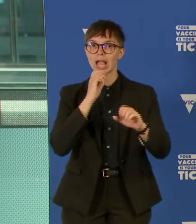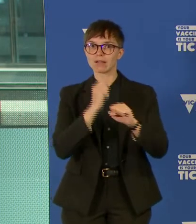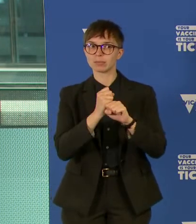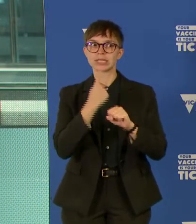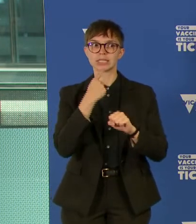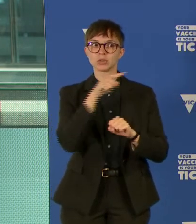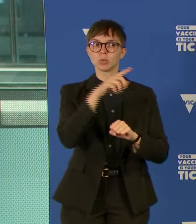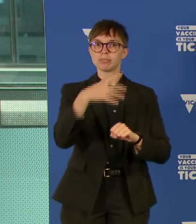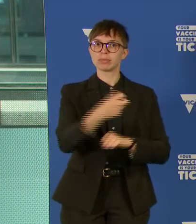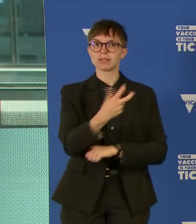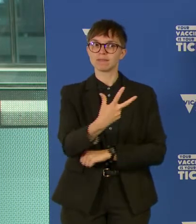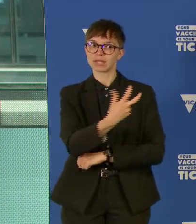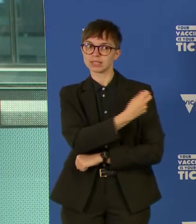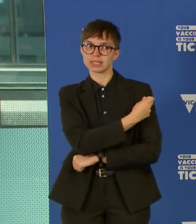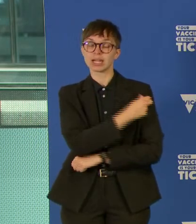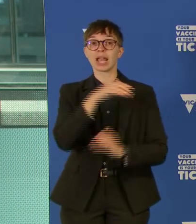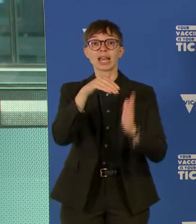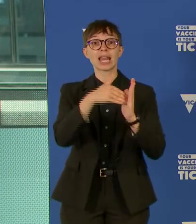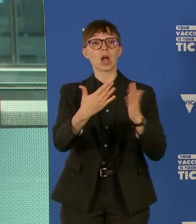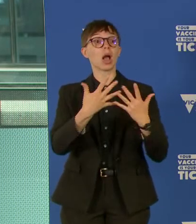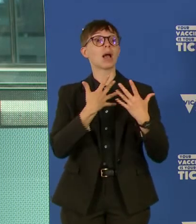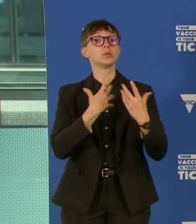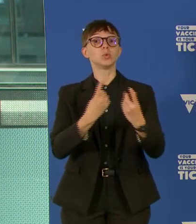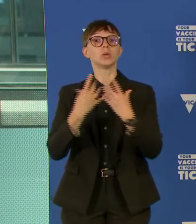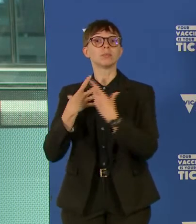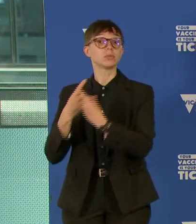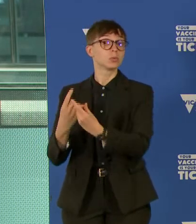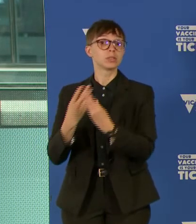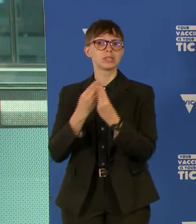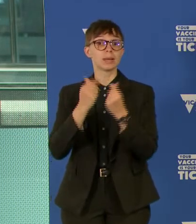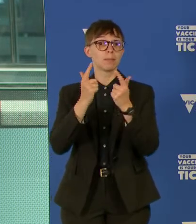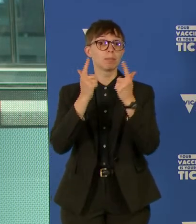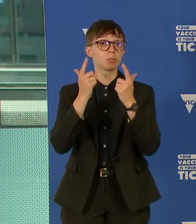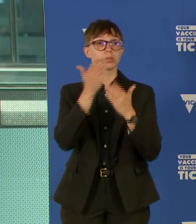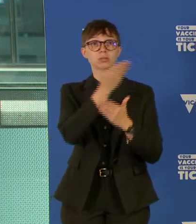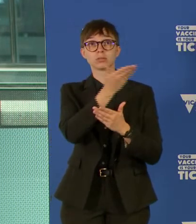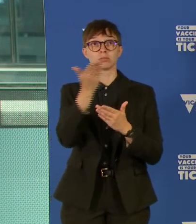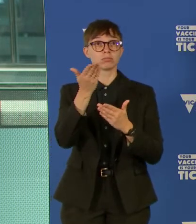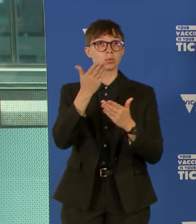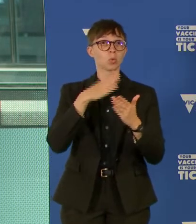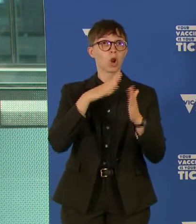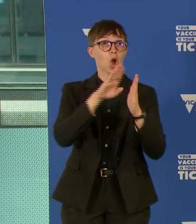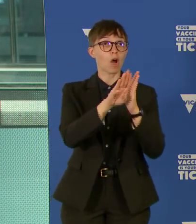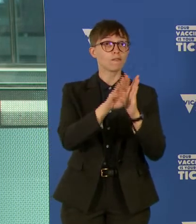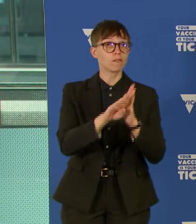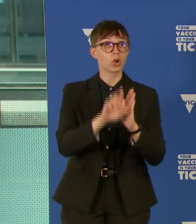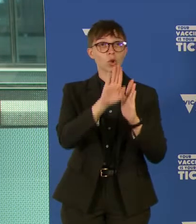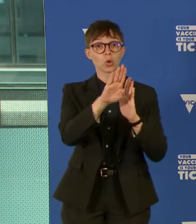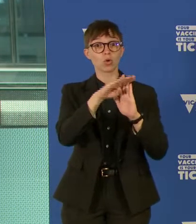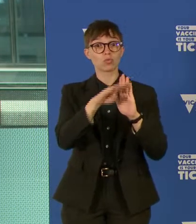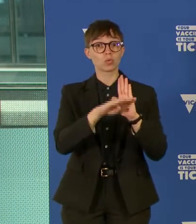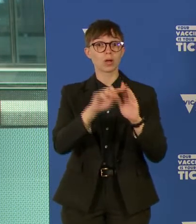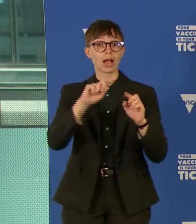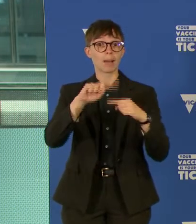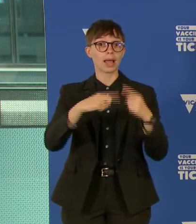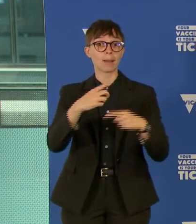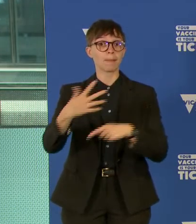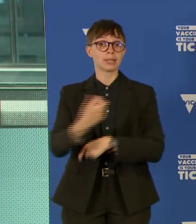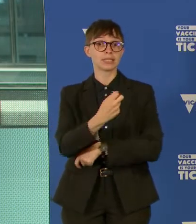risk assessments. Some of them will no doubt lift those mandates and allow their workforces